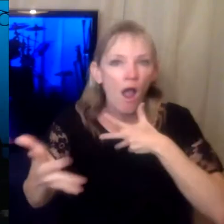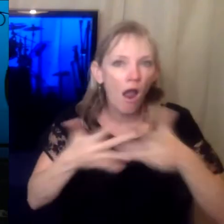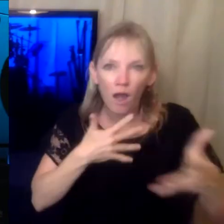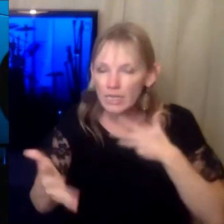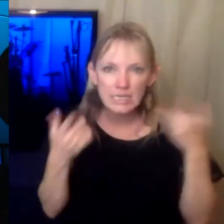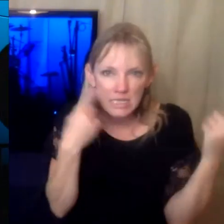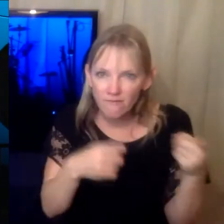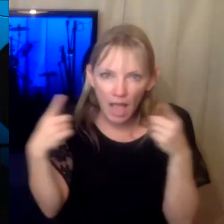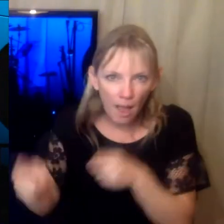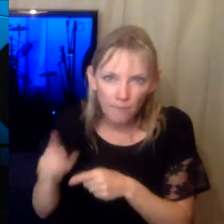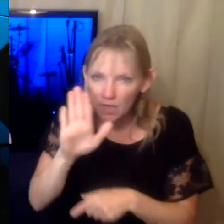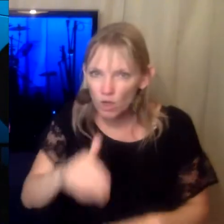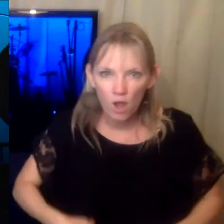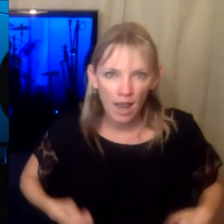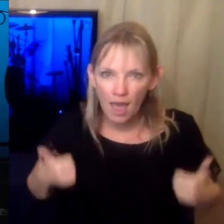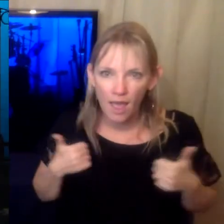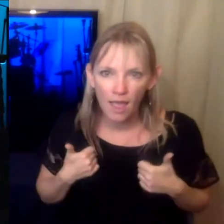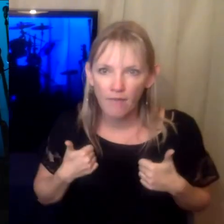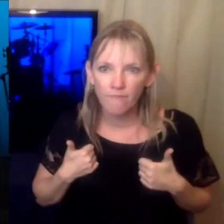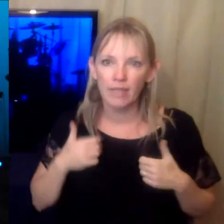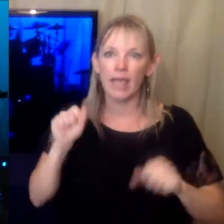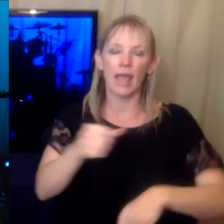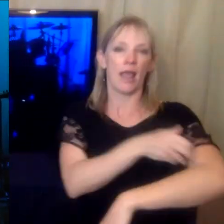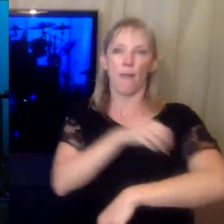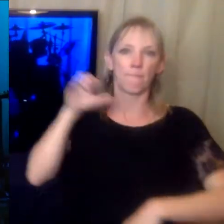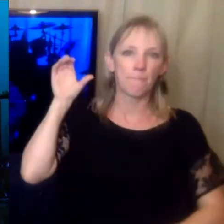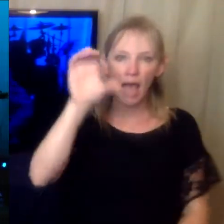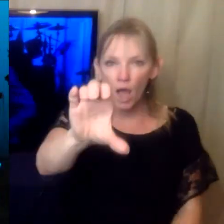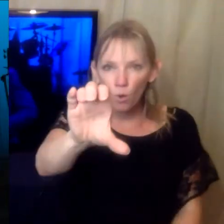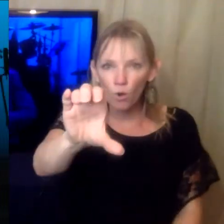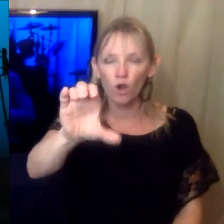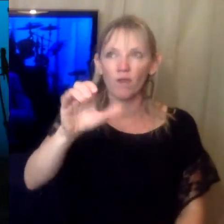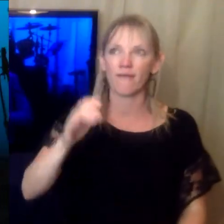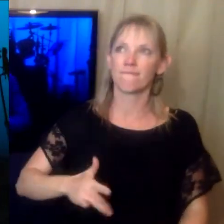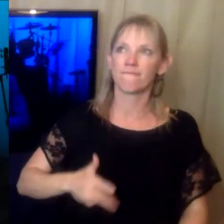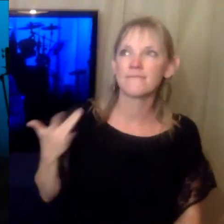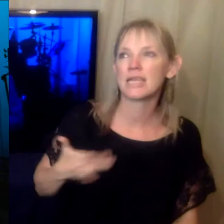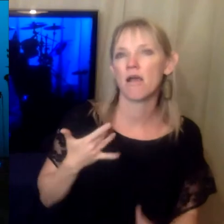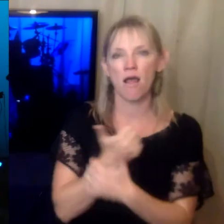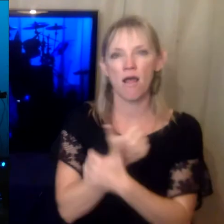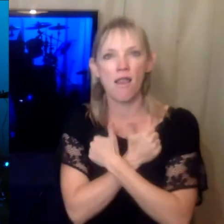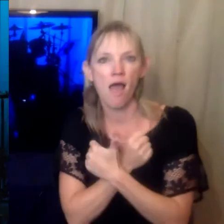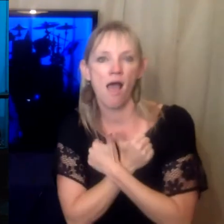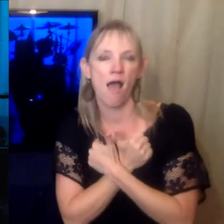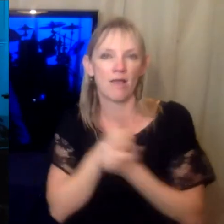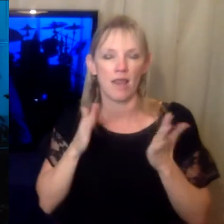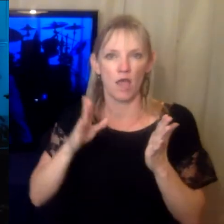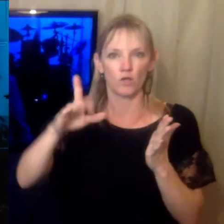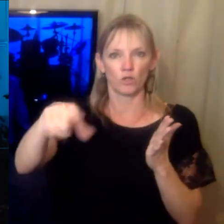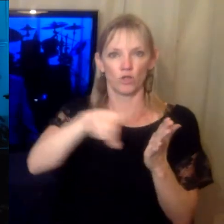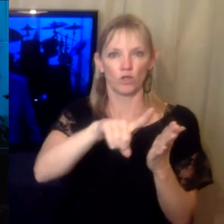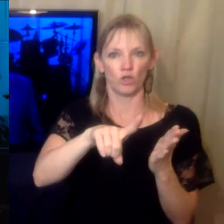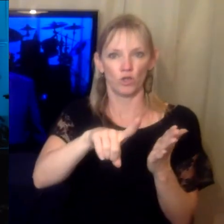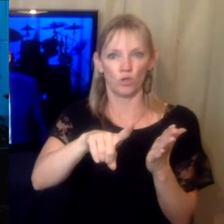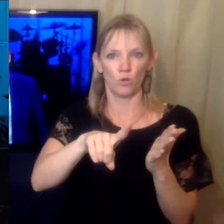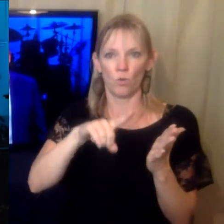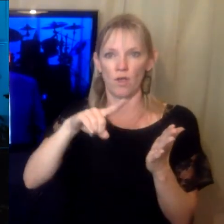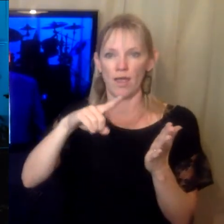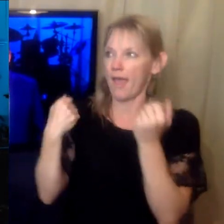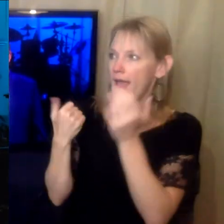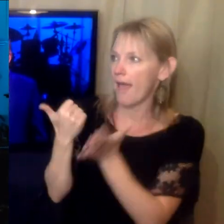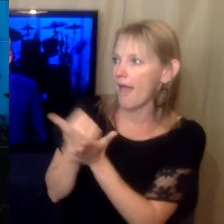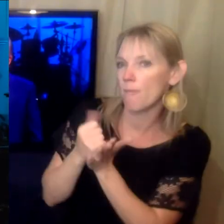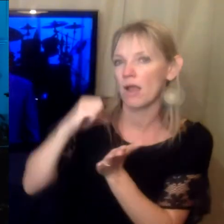ever transpired in your life, and can empower you so that you feel that kind of love that allows you then to take another person's hand and help them